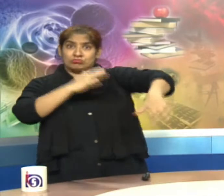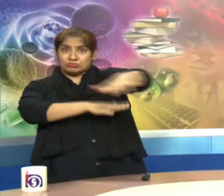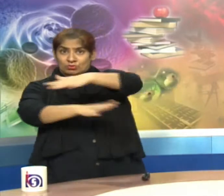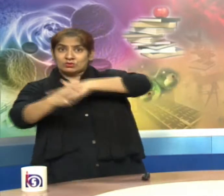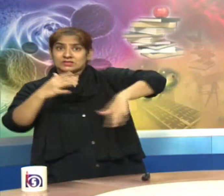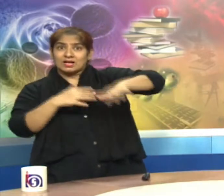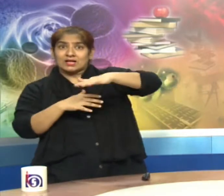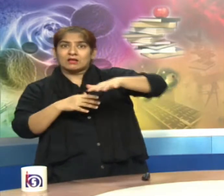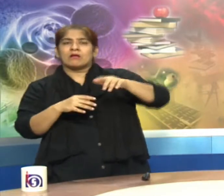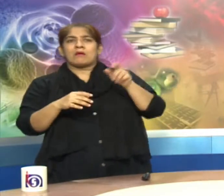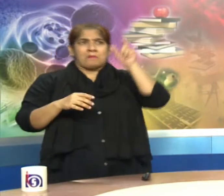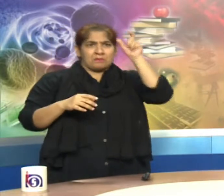is